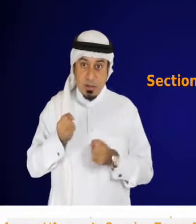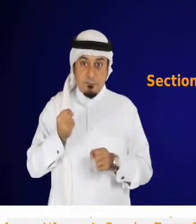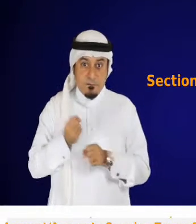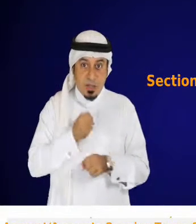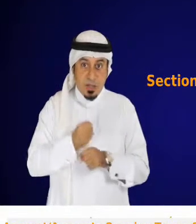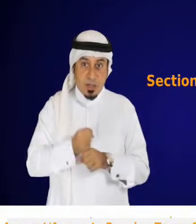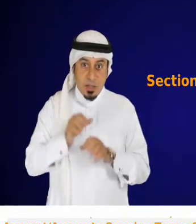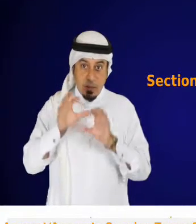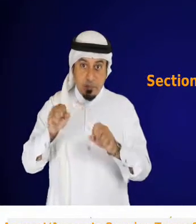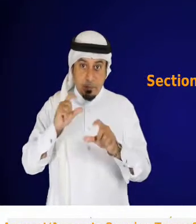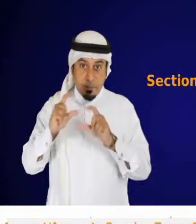whatsoever.